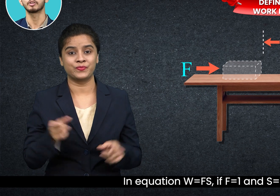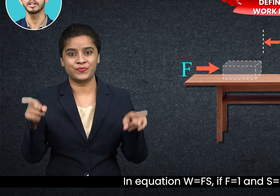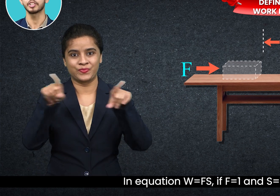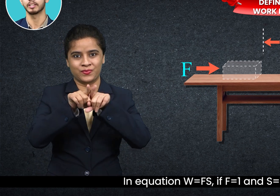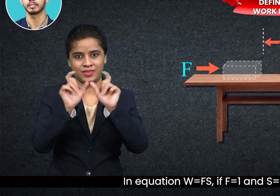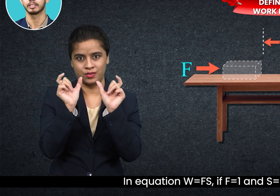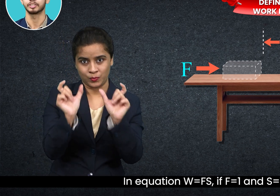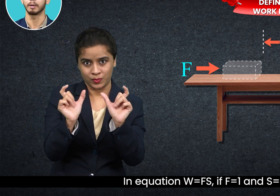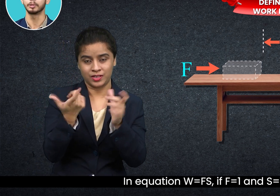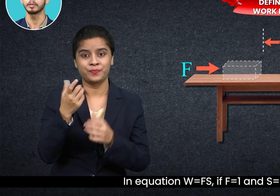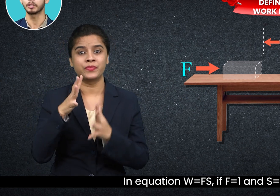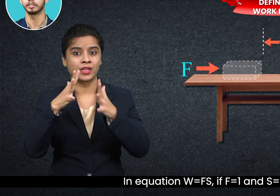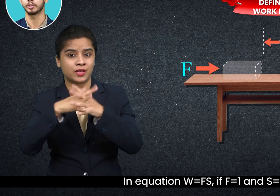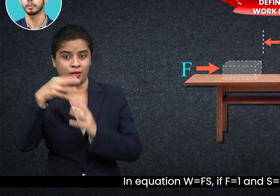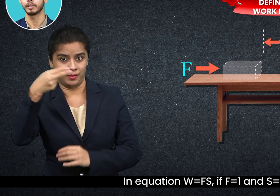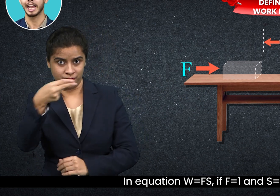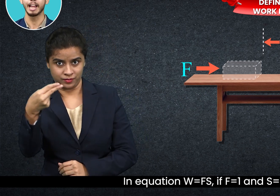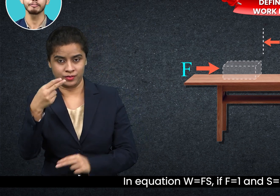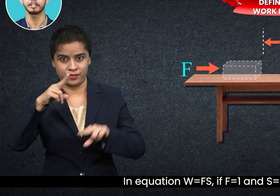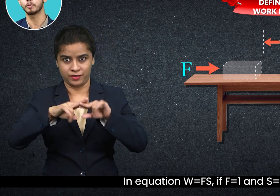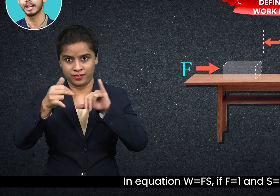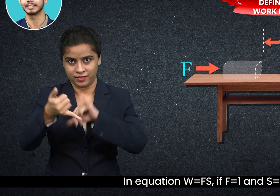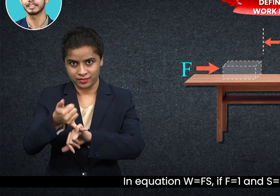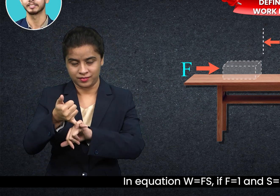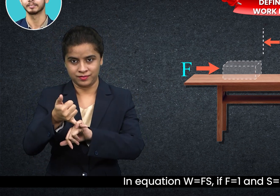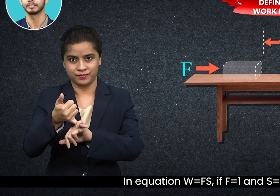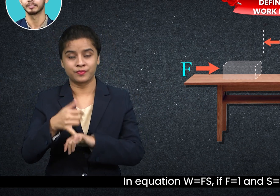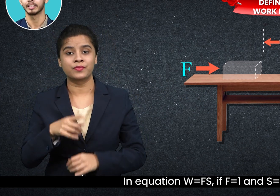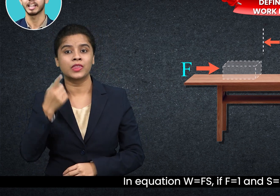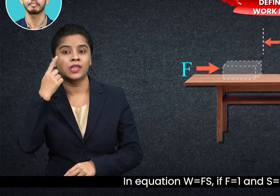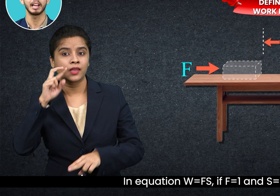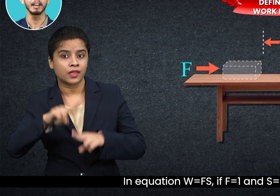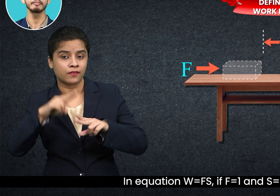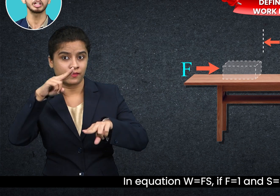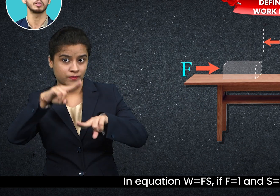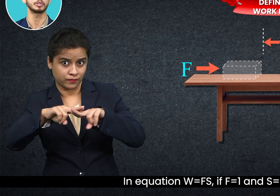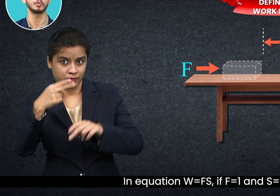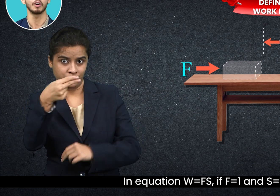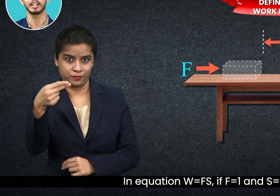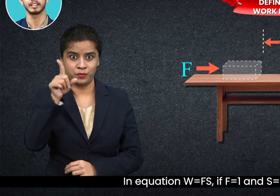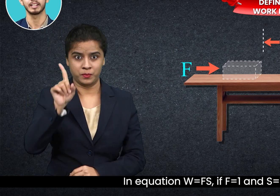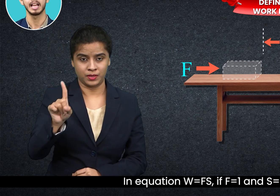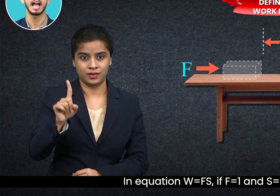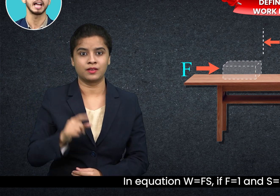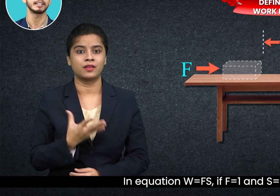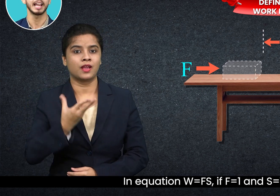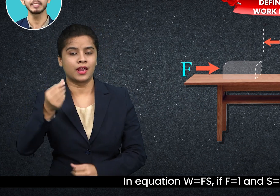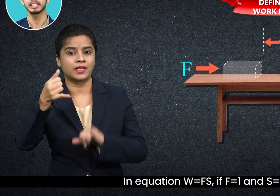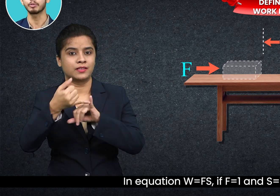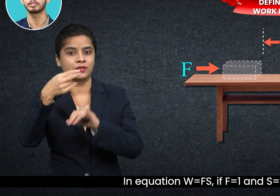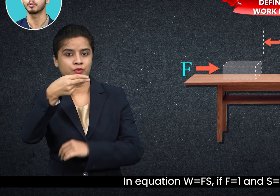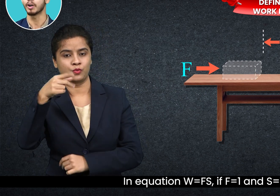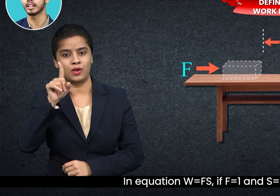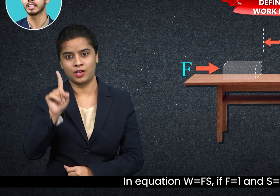In equation W equals to F into S. If F equals to 1 and